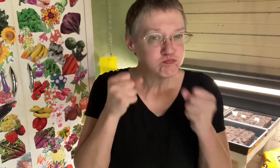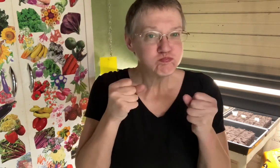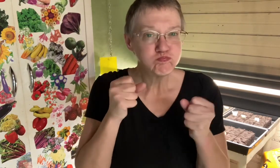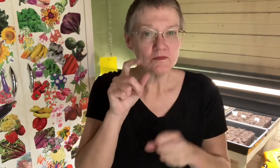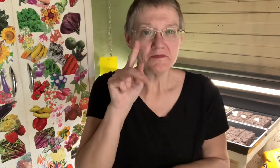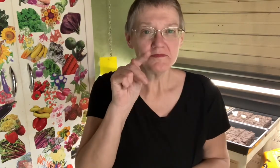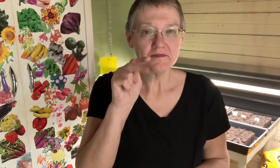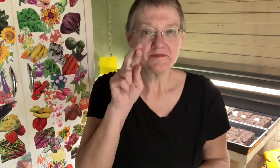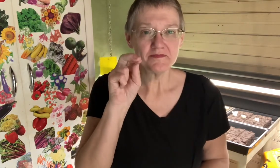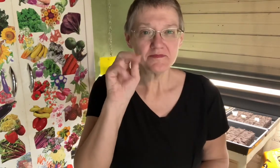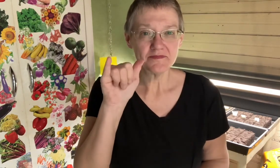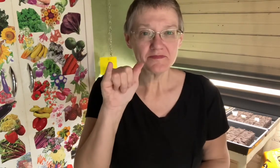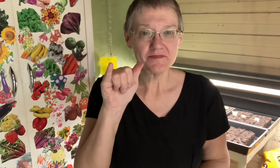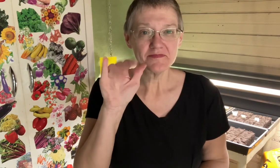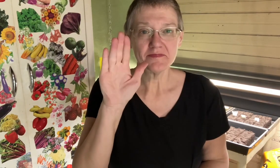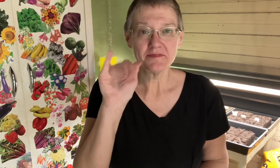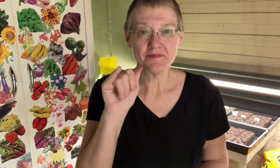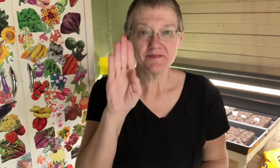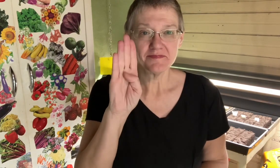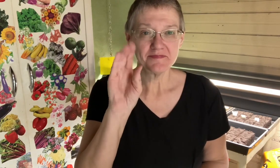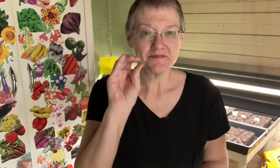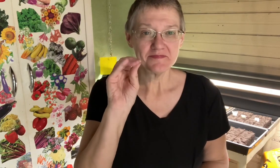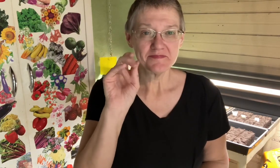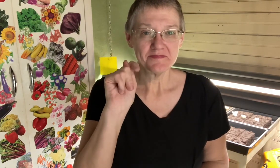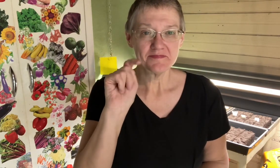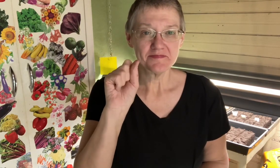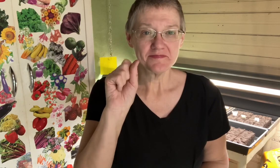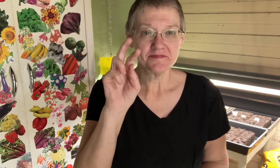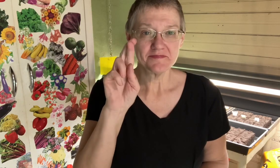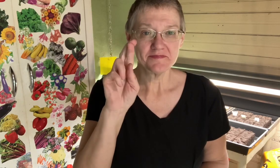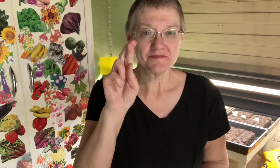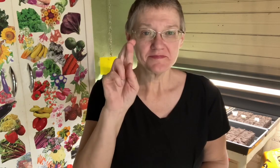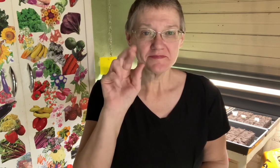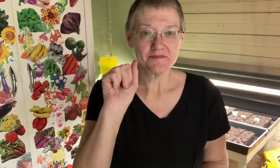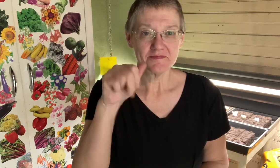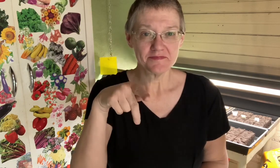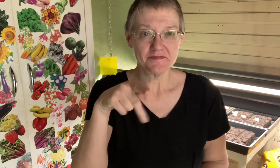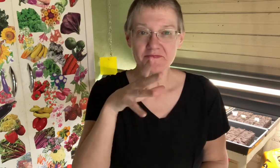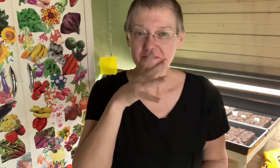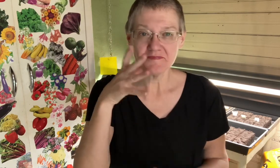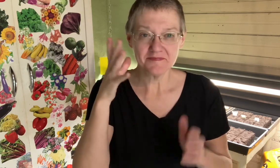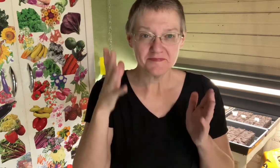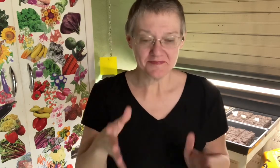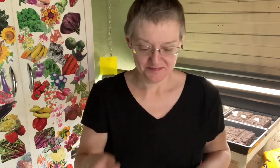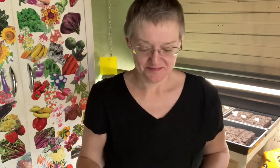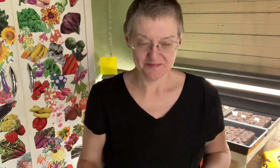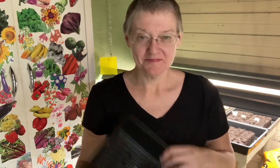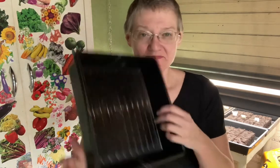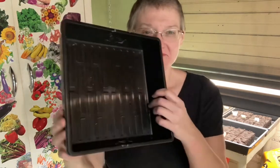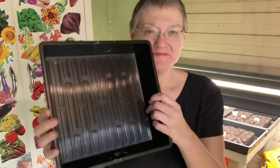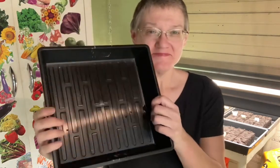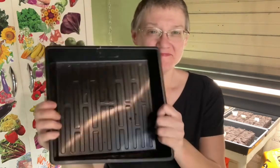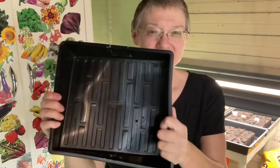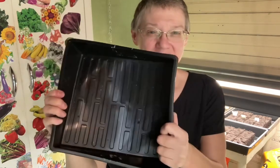And a sturdy 10 by 10 bootstrap farmer tray.